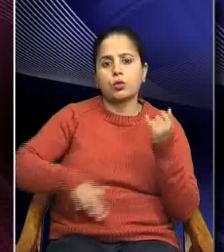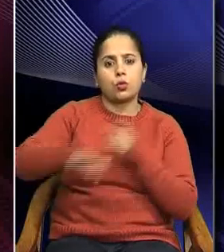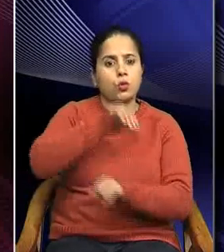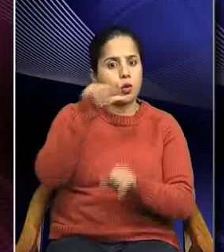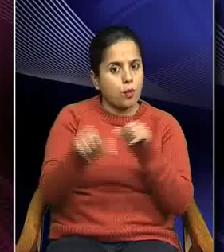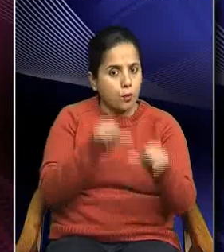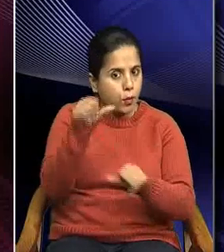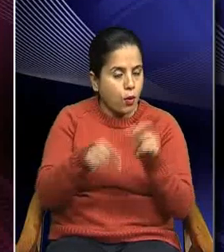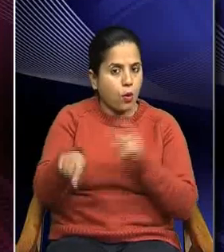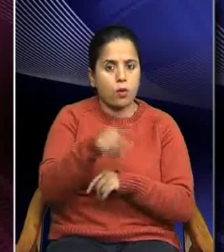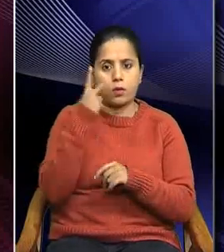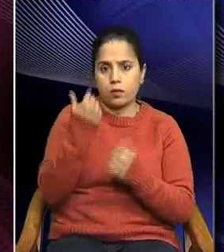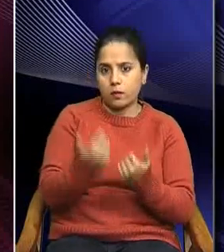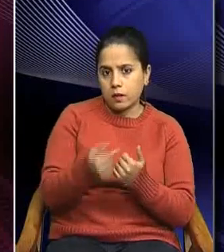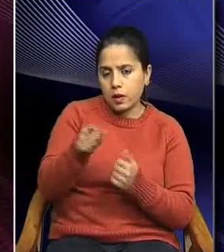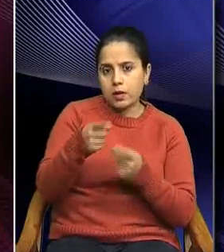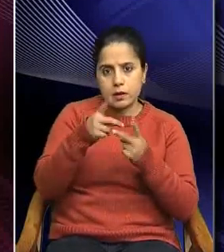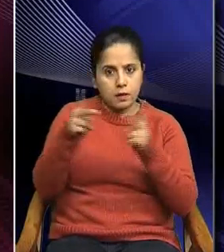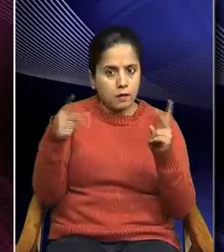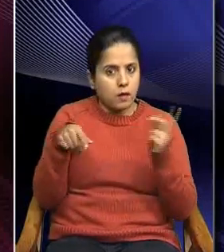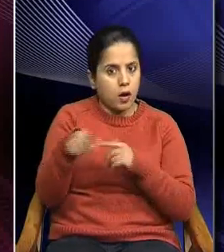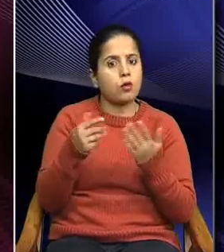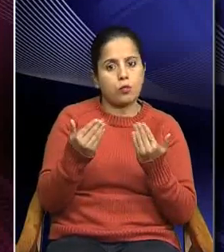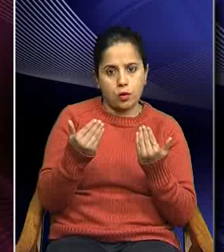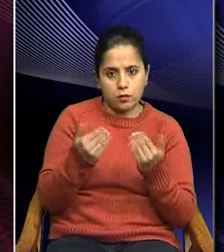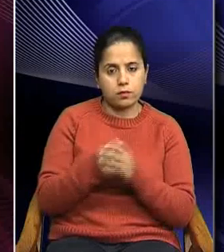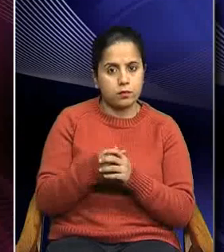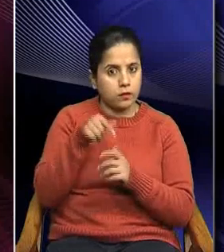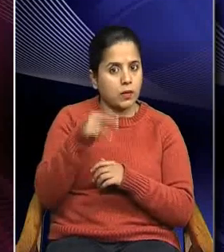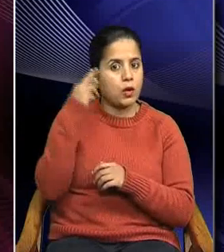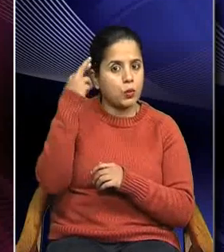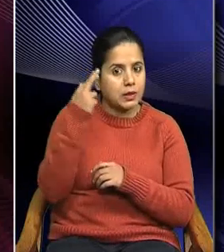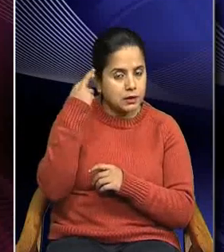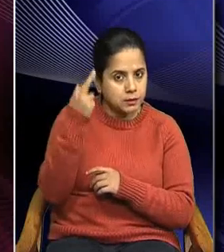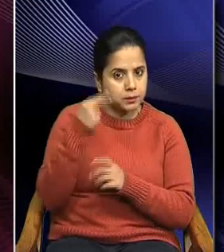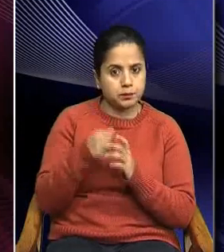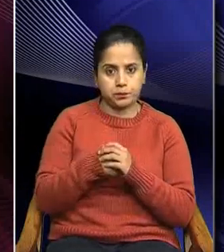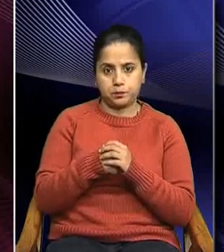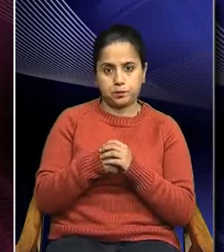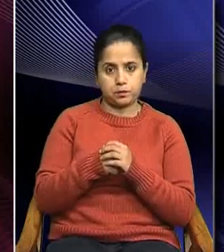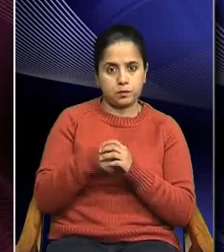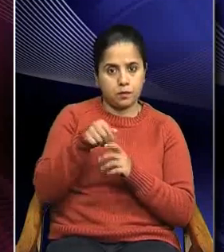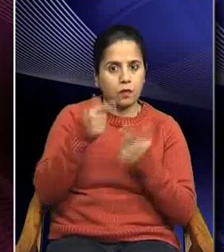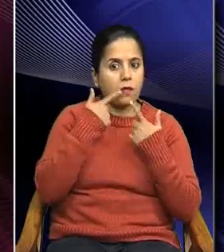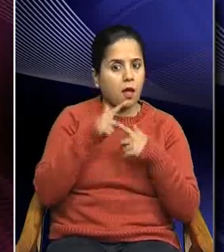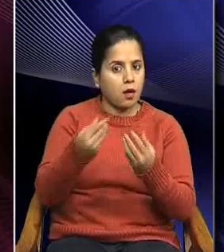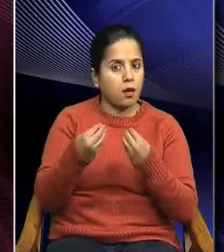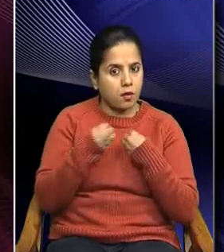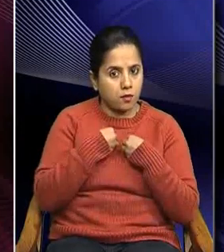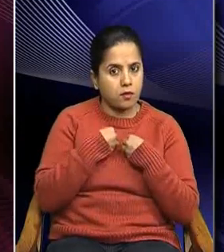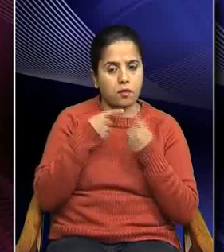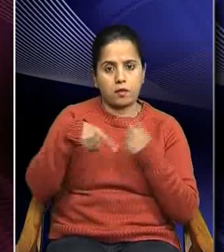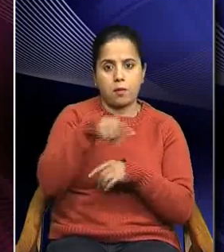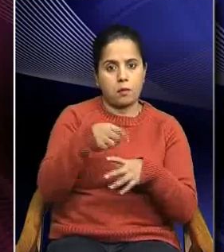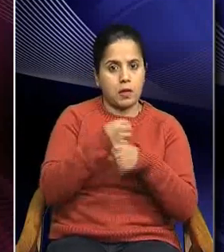of complexity and differentiation. And therefore, it allows us to make